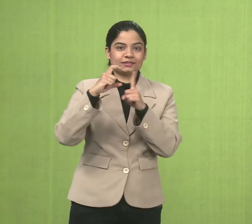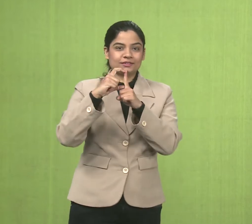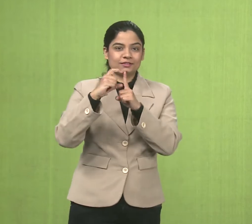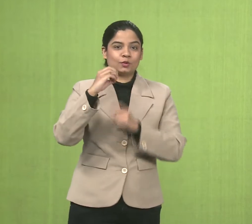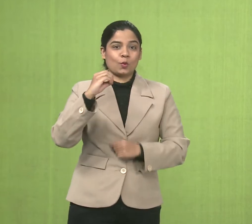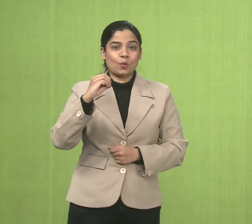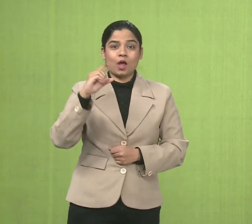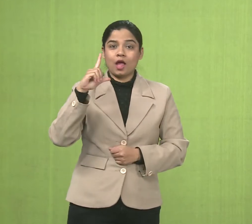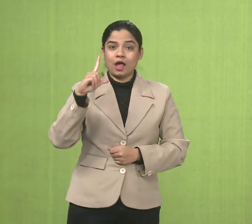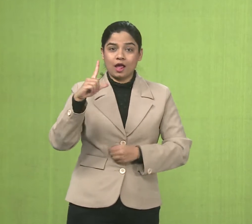Adolescence.